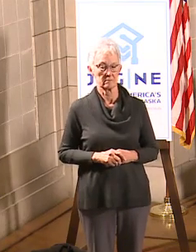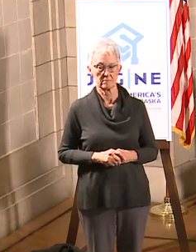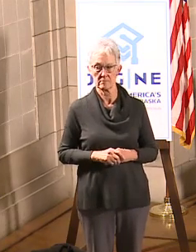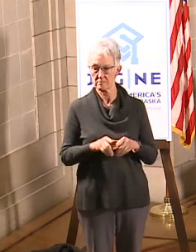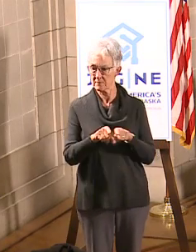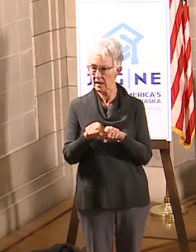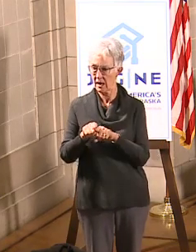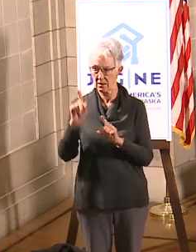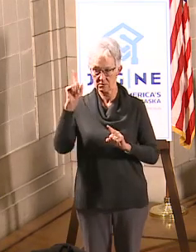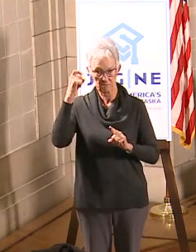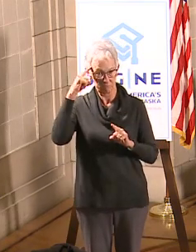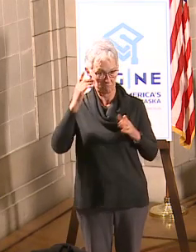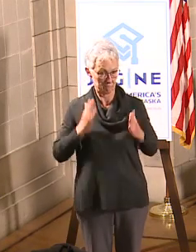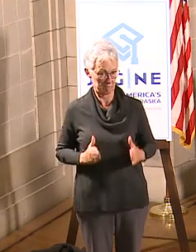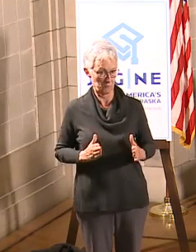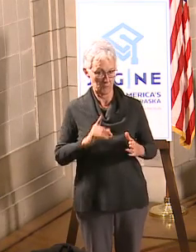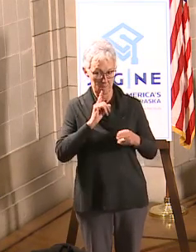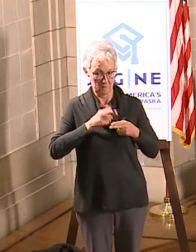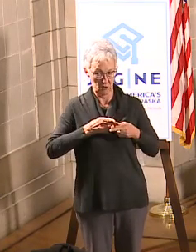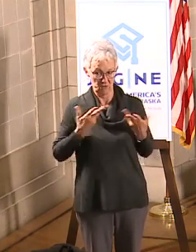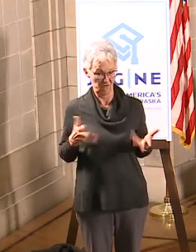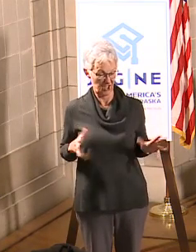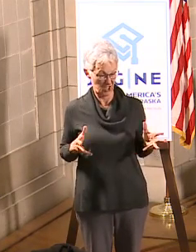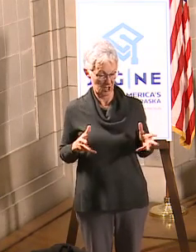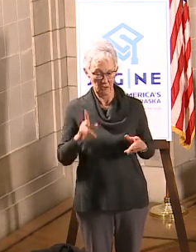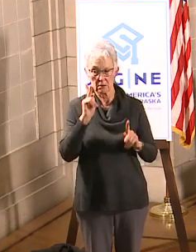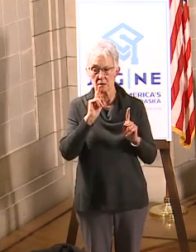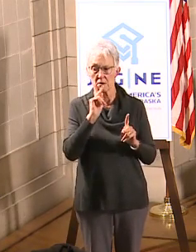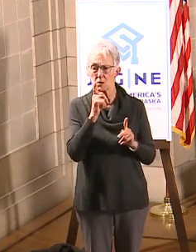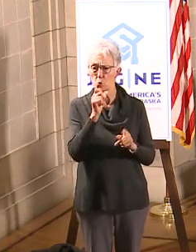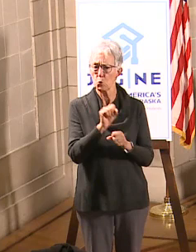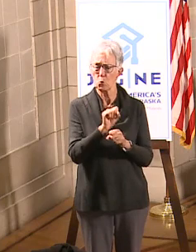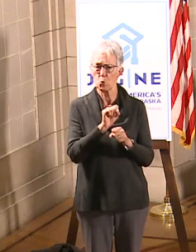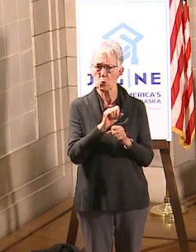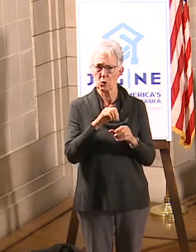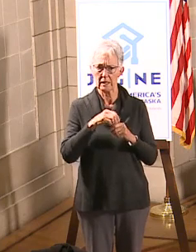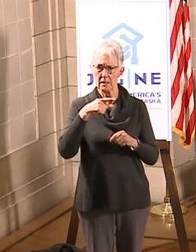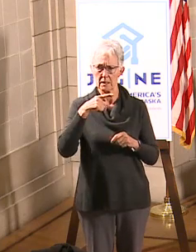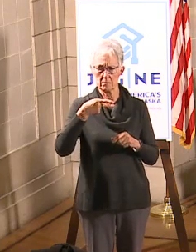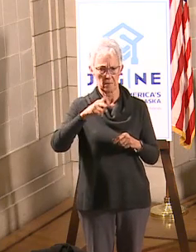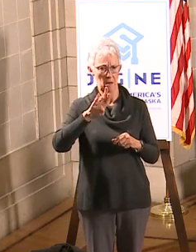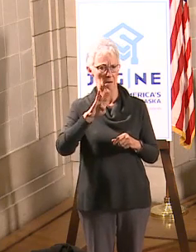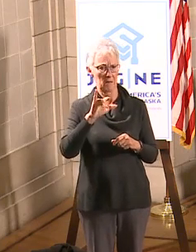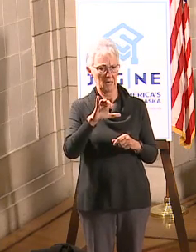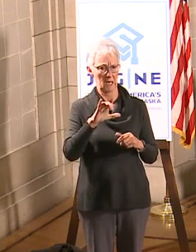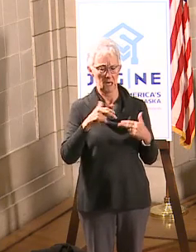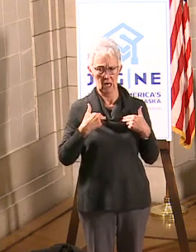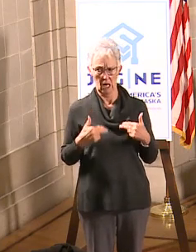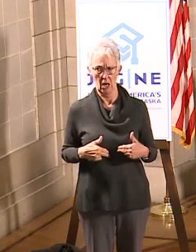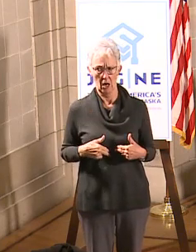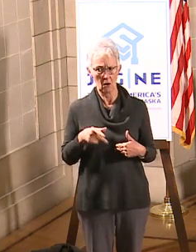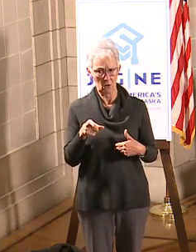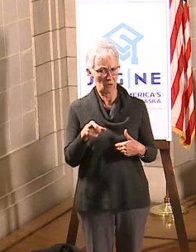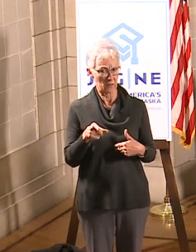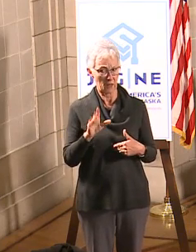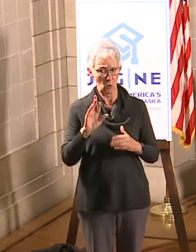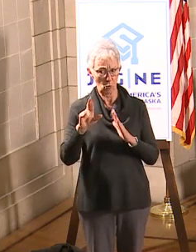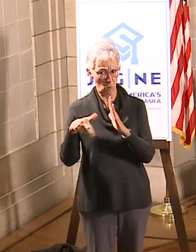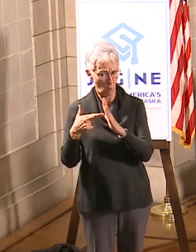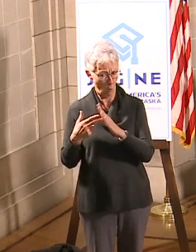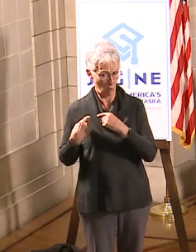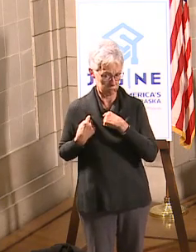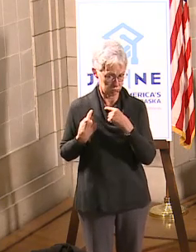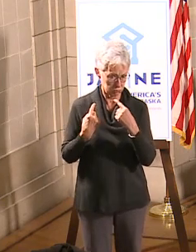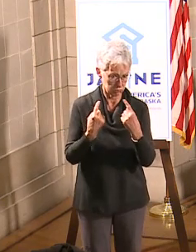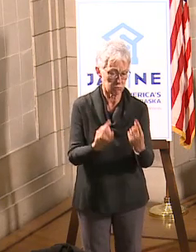As the Governor mentioned, public health professionals have played a critical role at this period of time and every day in